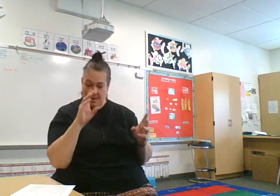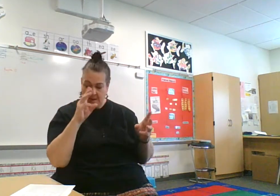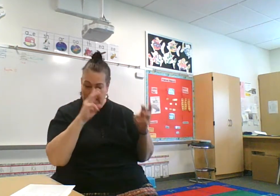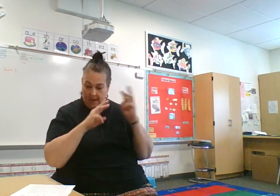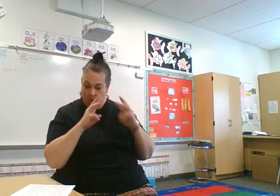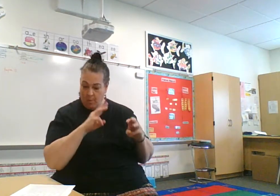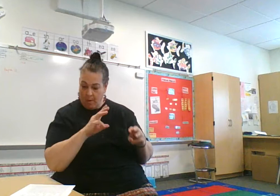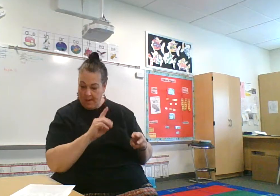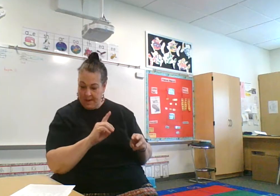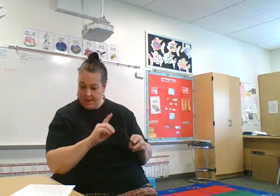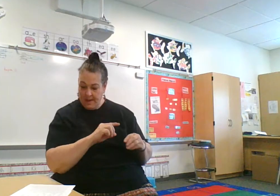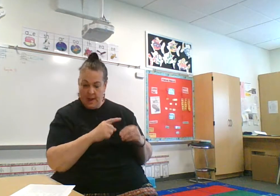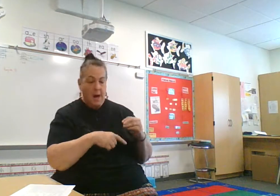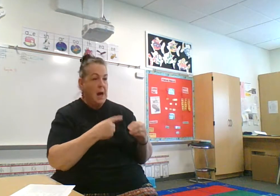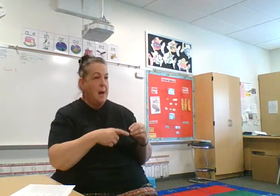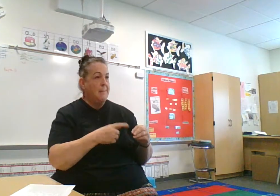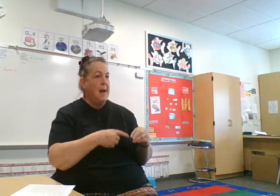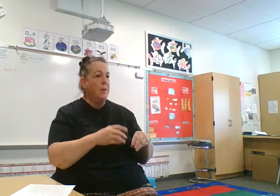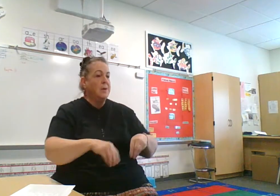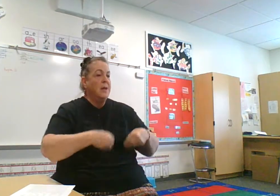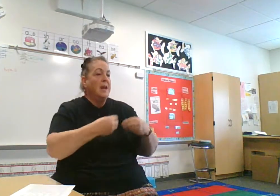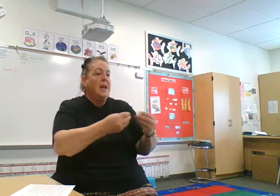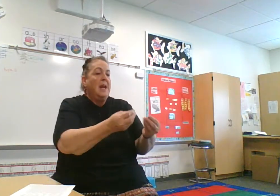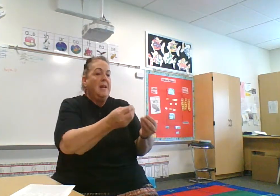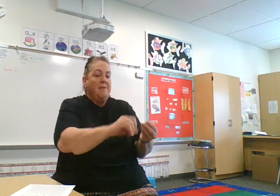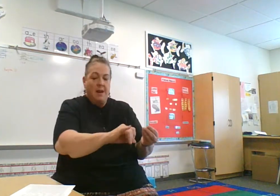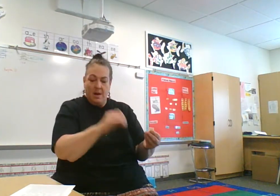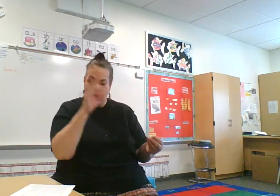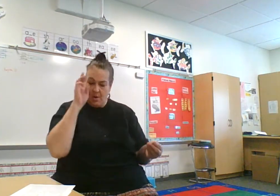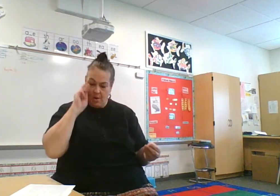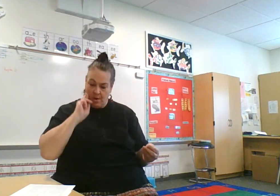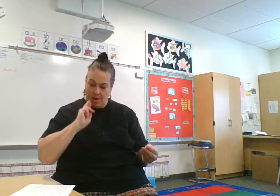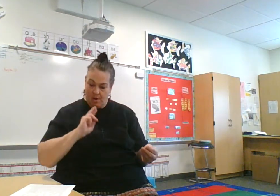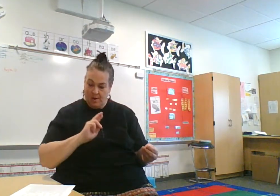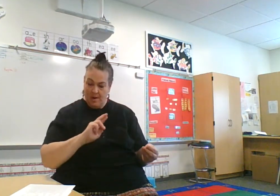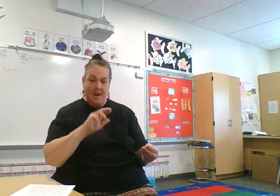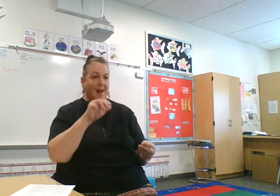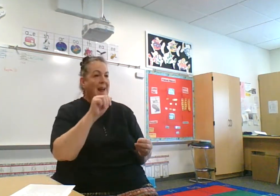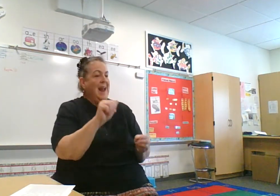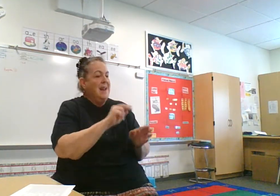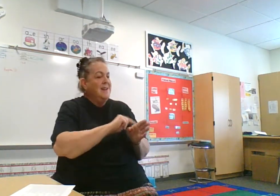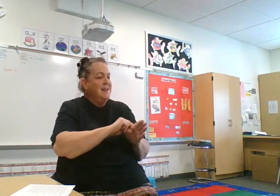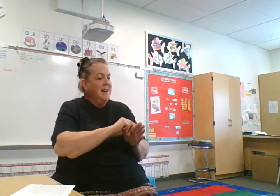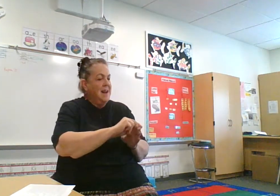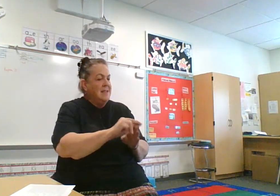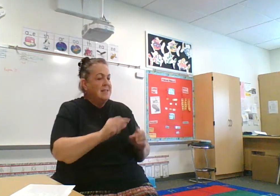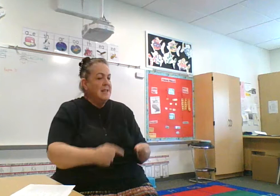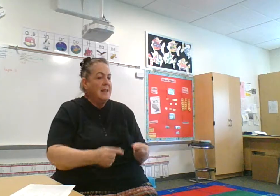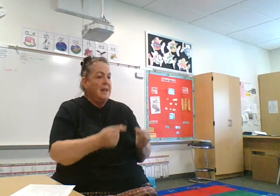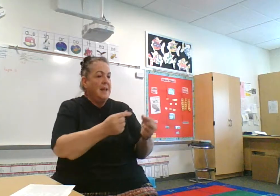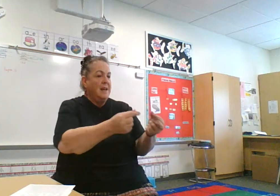Okay, worried about giving her a nice gift.